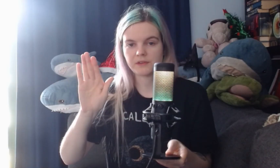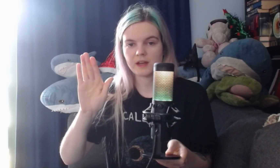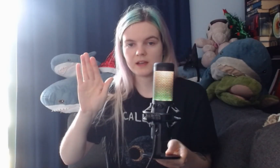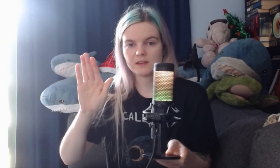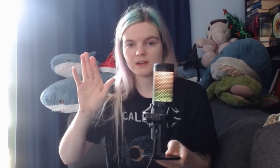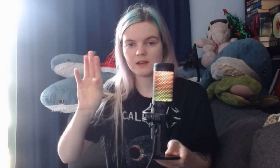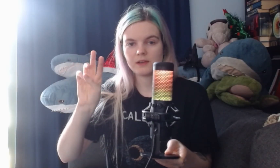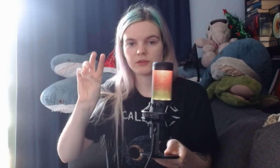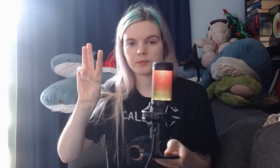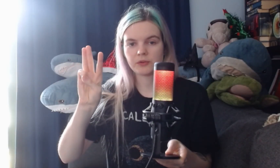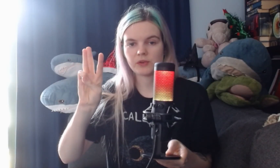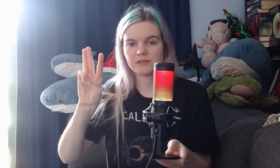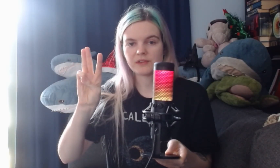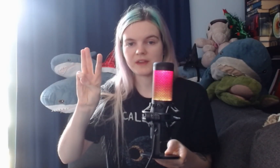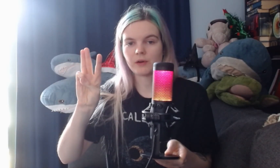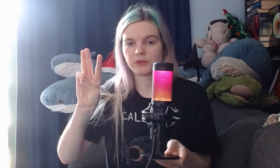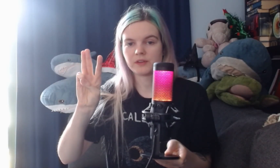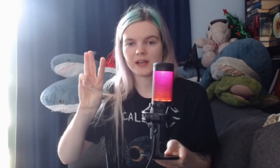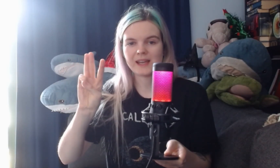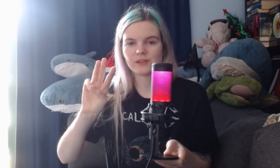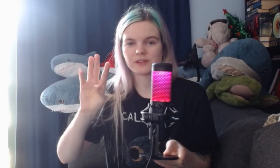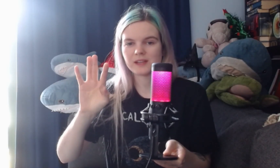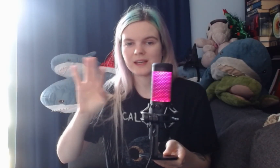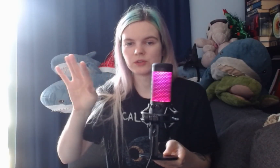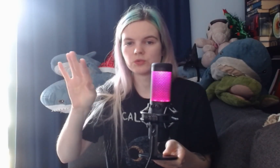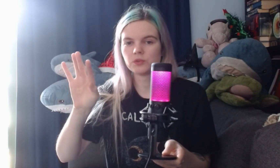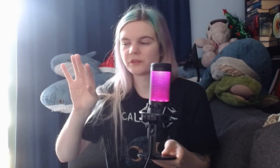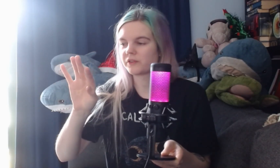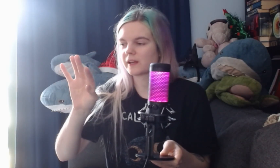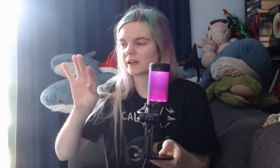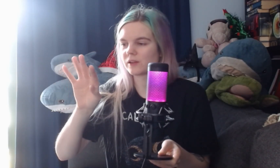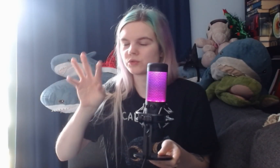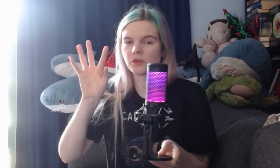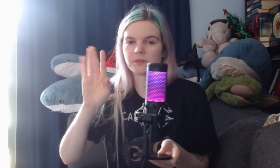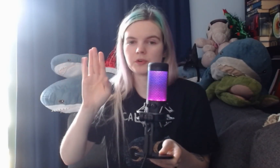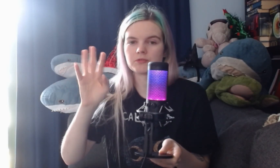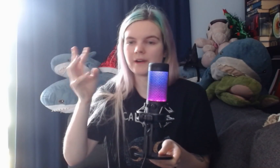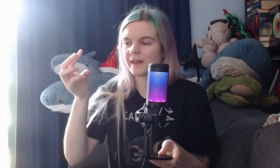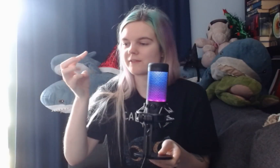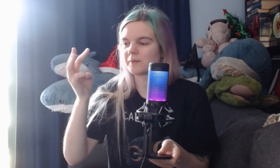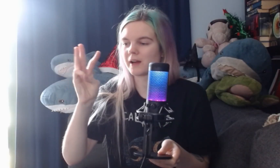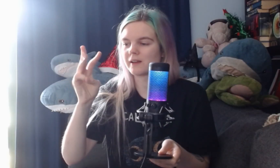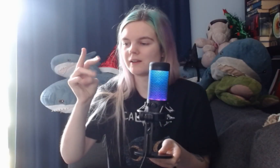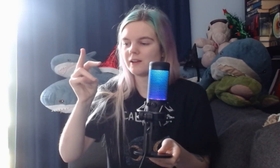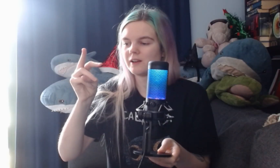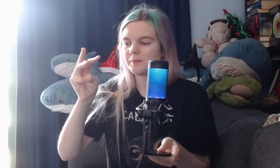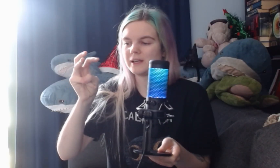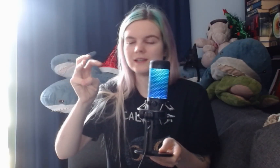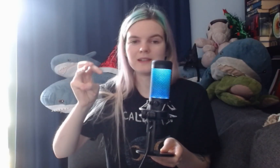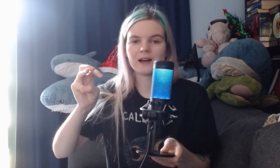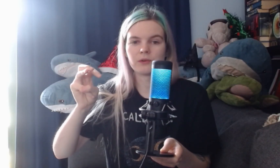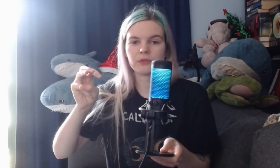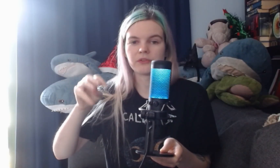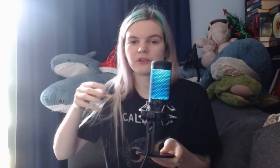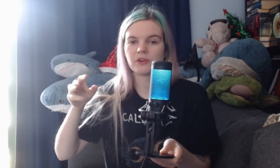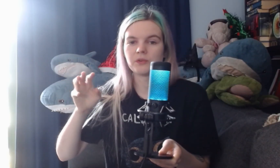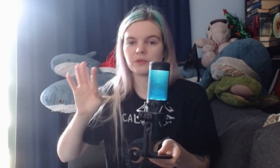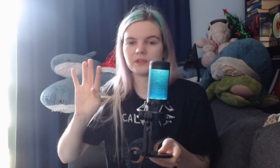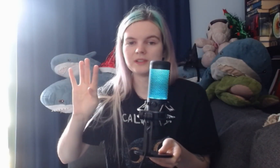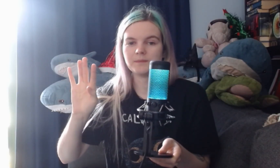side, and you're supposed to have this down. I cannot do this, like I cannot do this motion while having my pinky down, so you